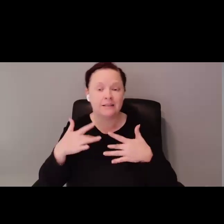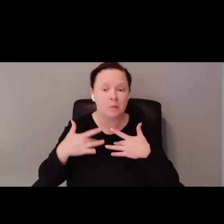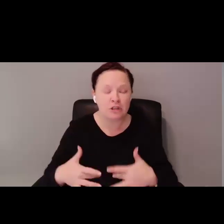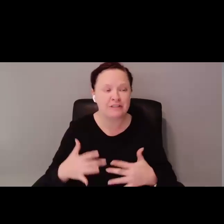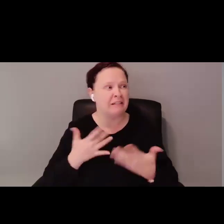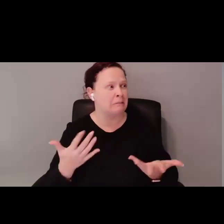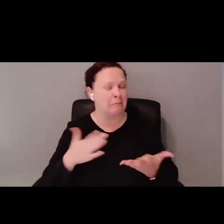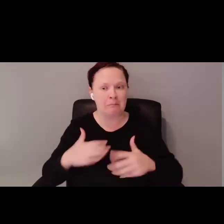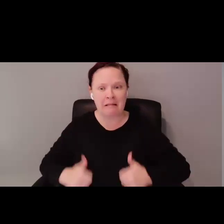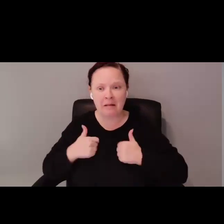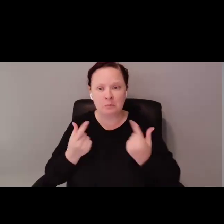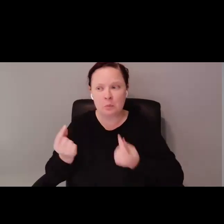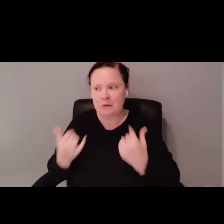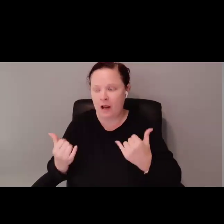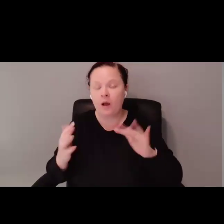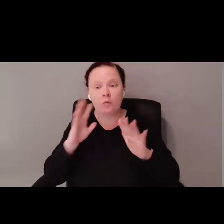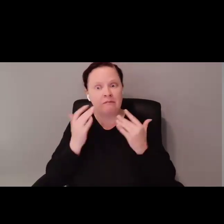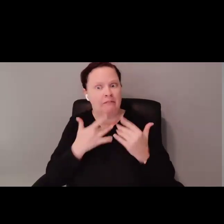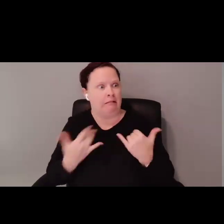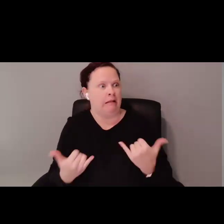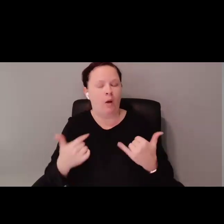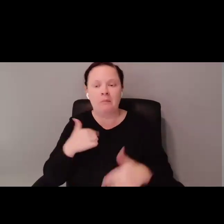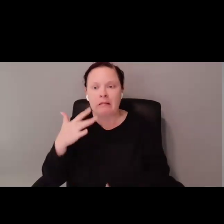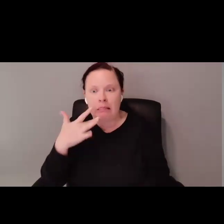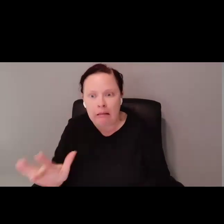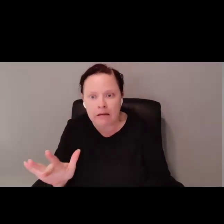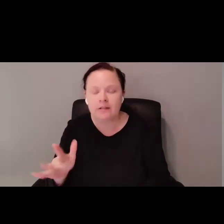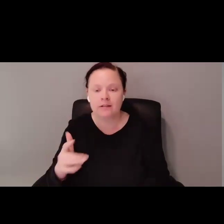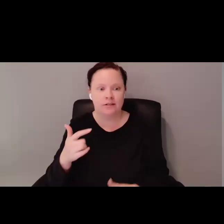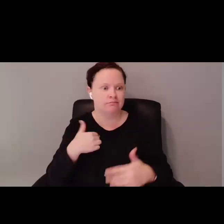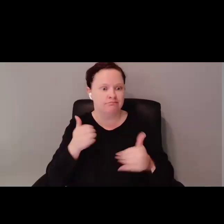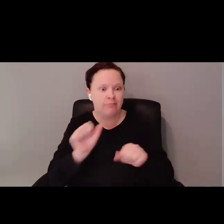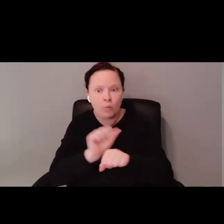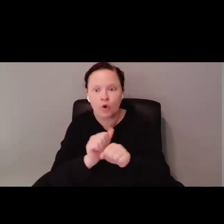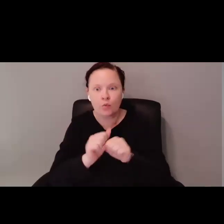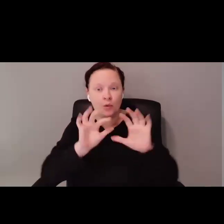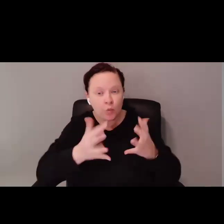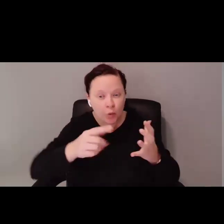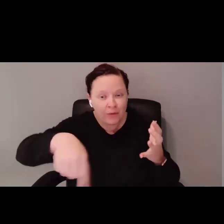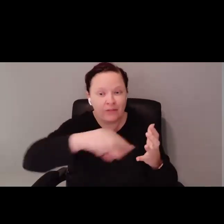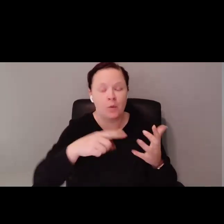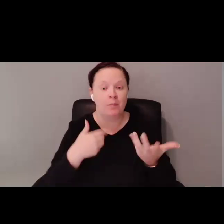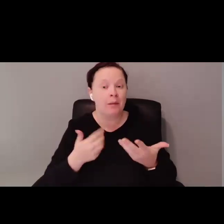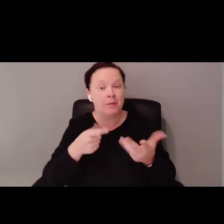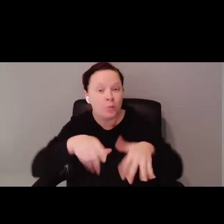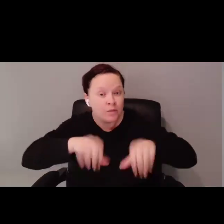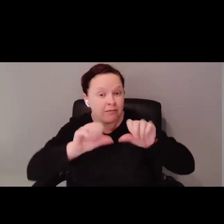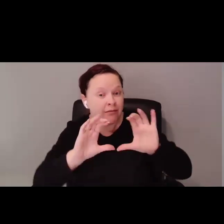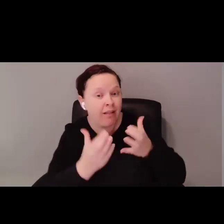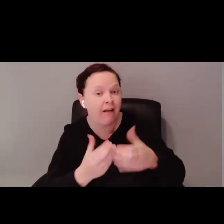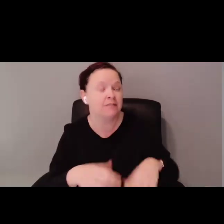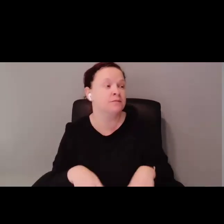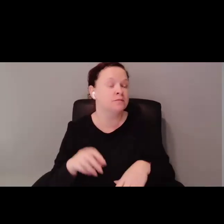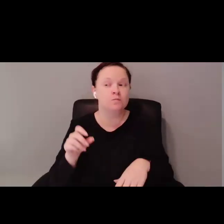feel so lucky to be in this position to work with groups of you in classes, or